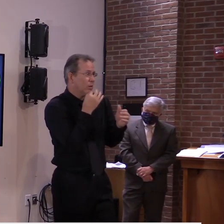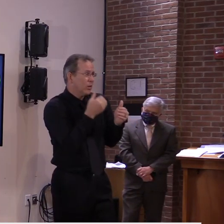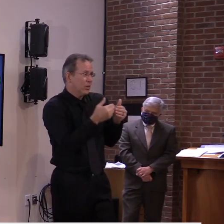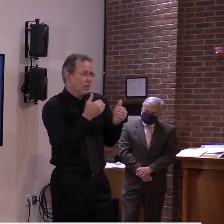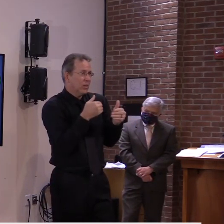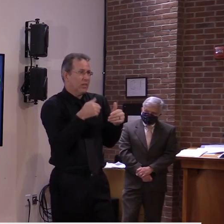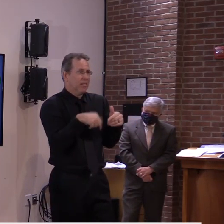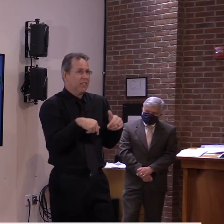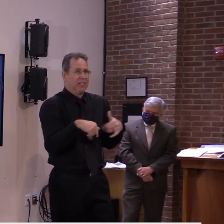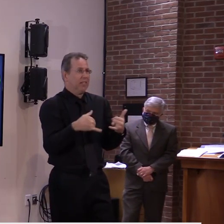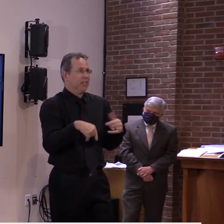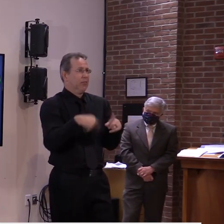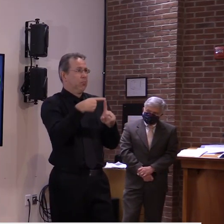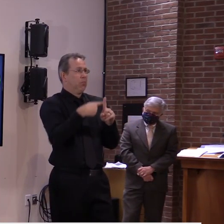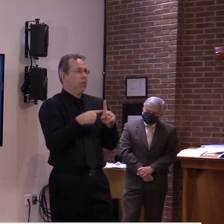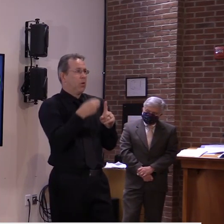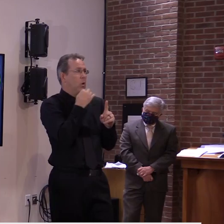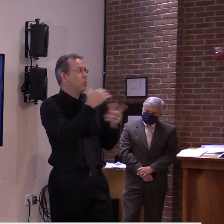people. Dr. Levine.